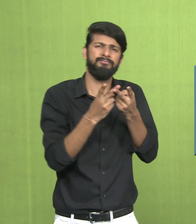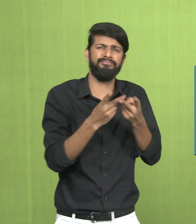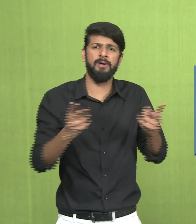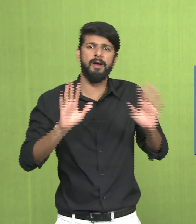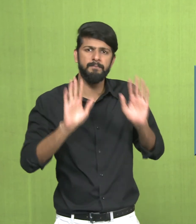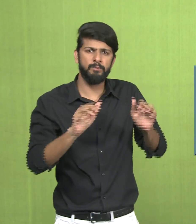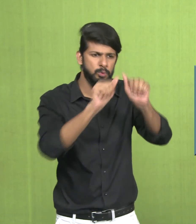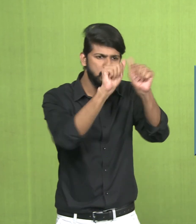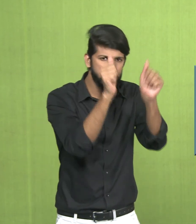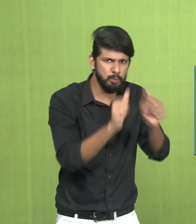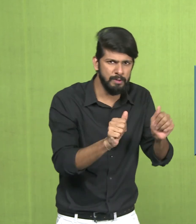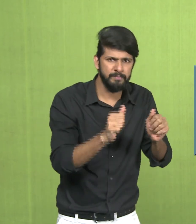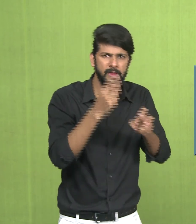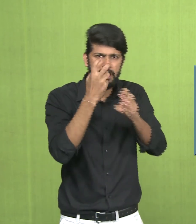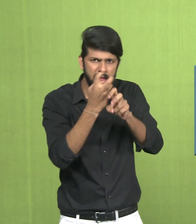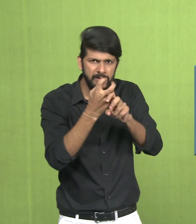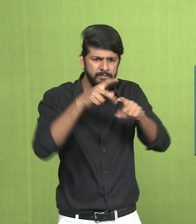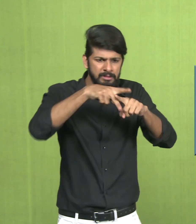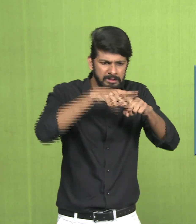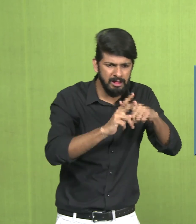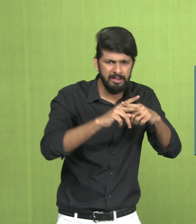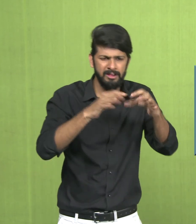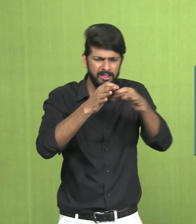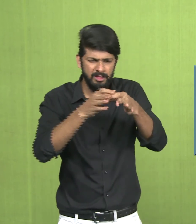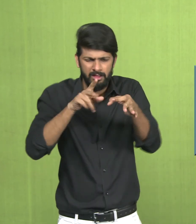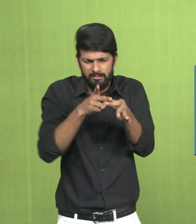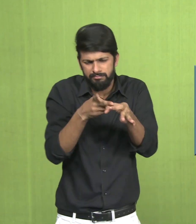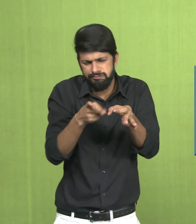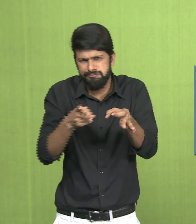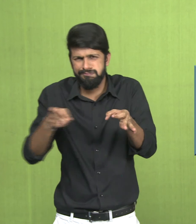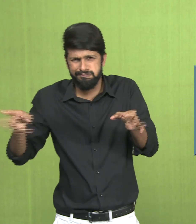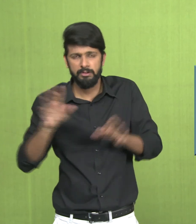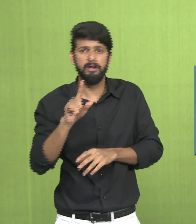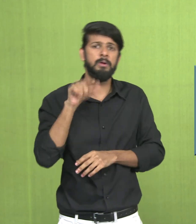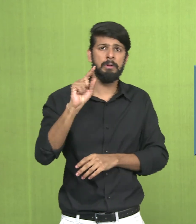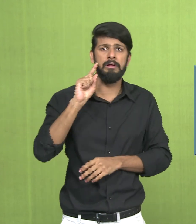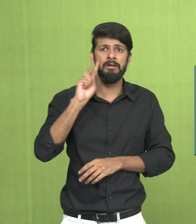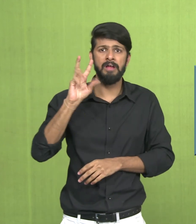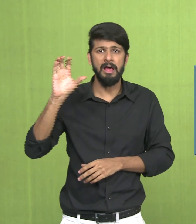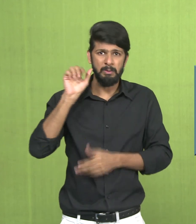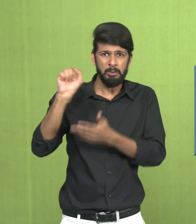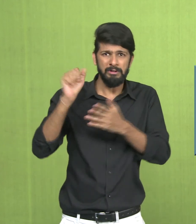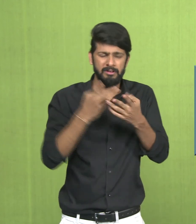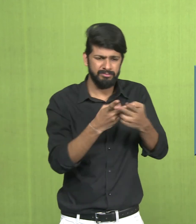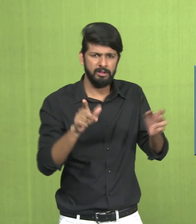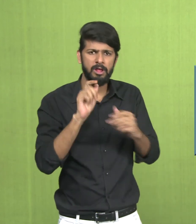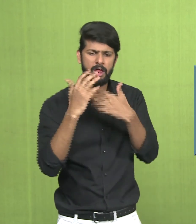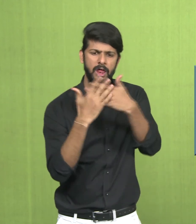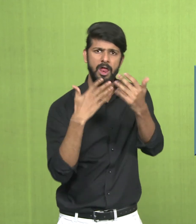Artifact or artifact is a tool or artwork which is made by humans.